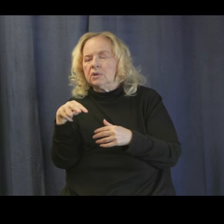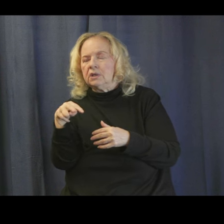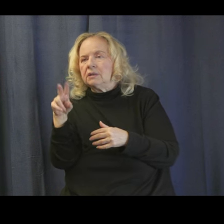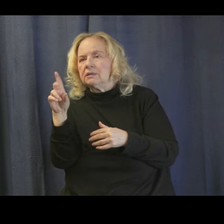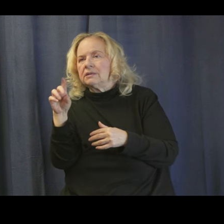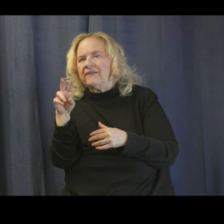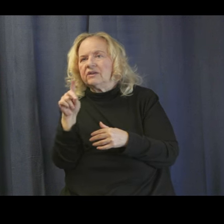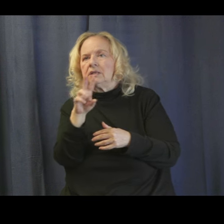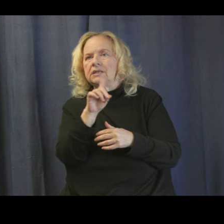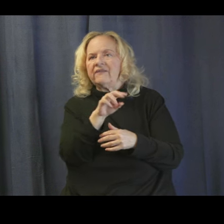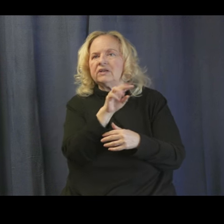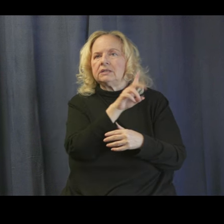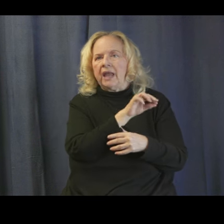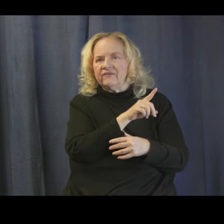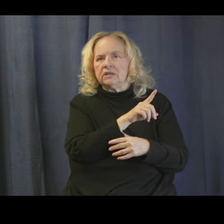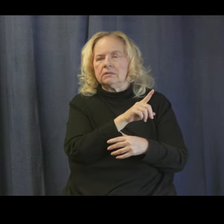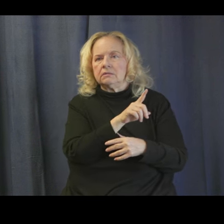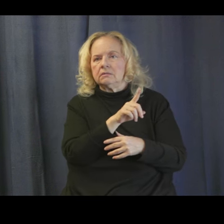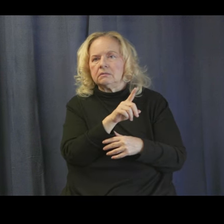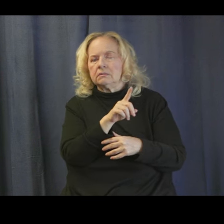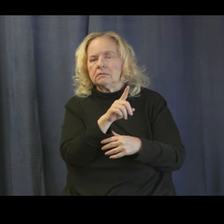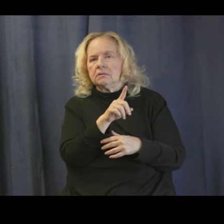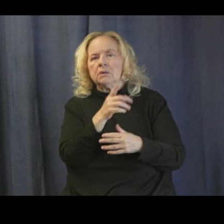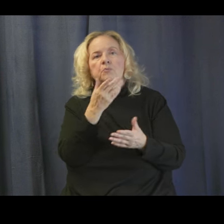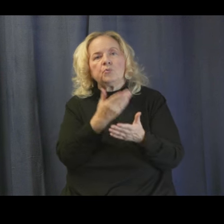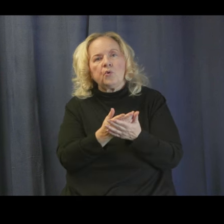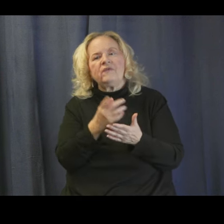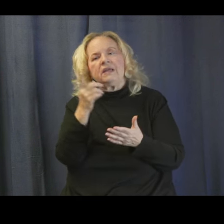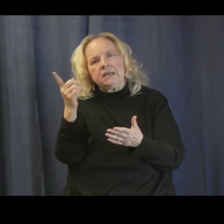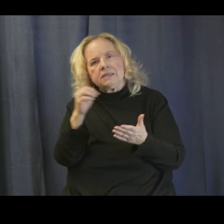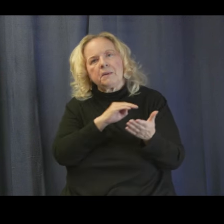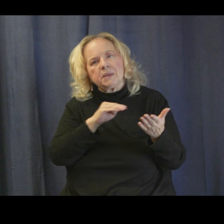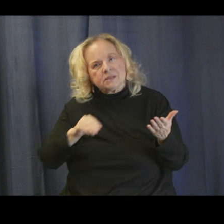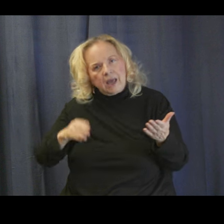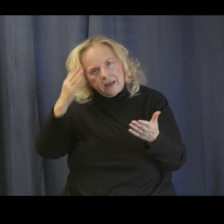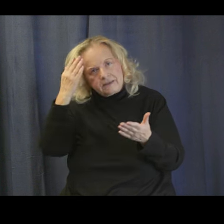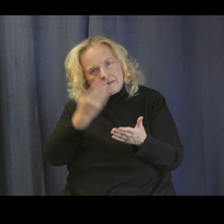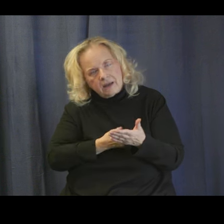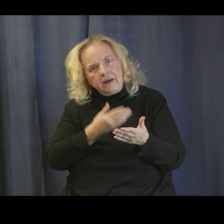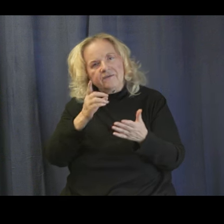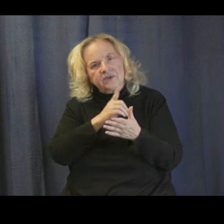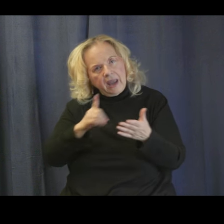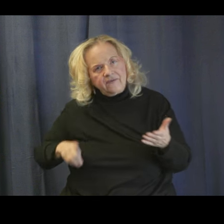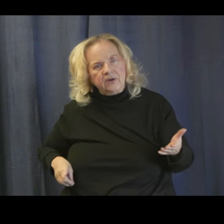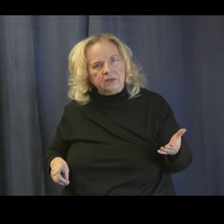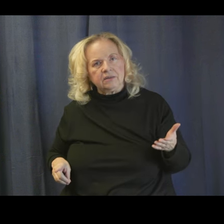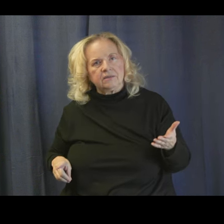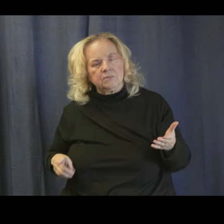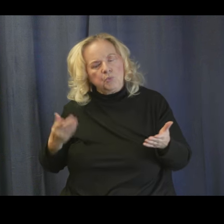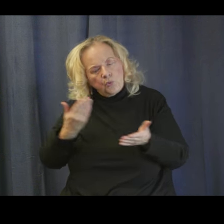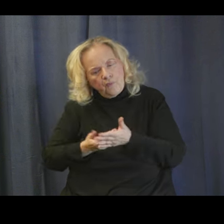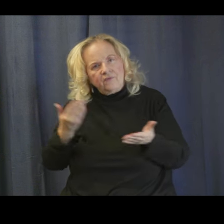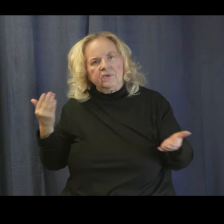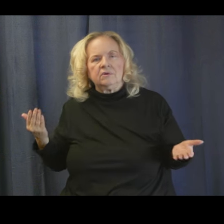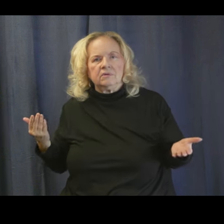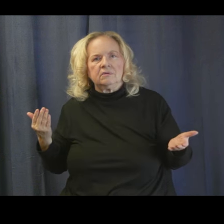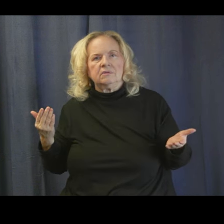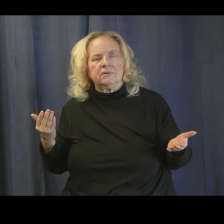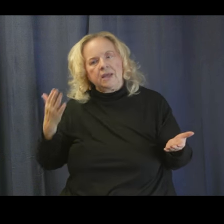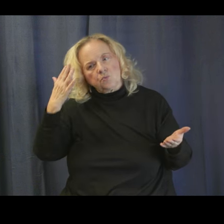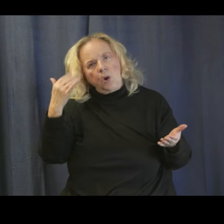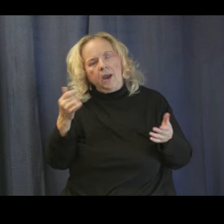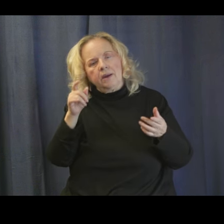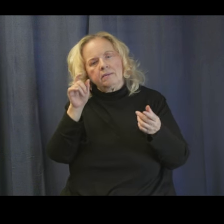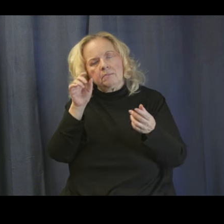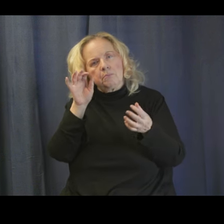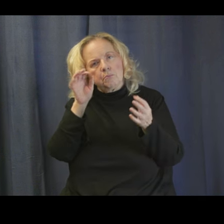David, David, David. This whole thing is about proving he is the Messiah, the son of David. Now, let's go